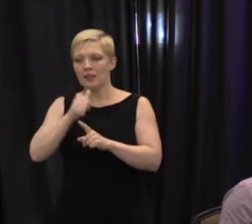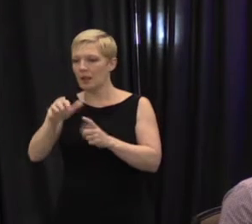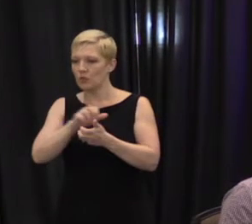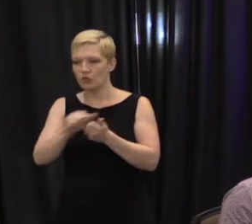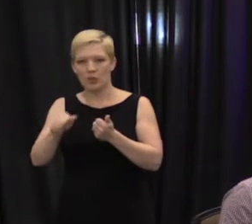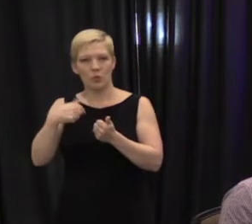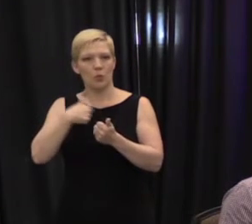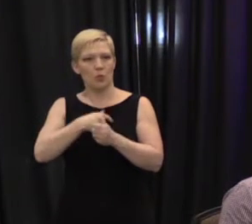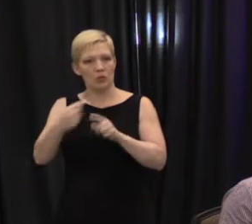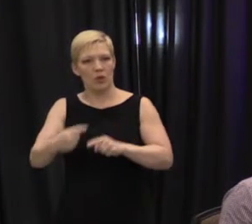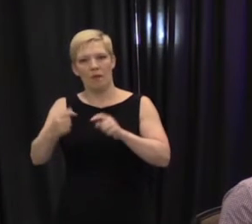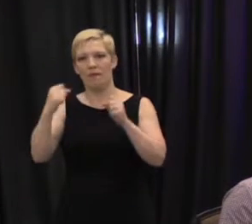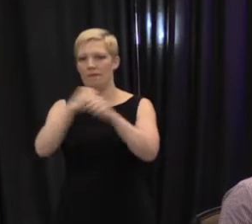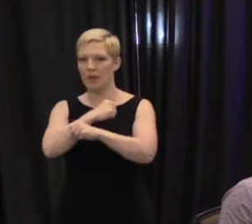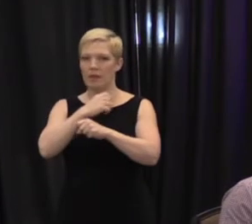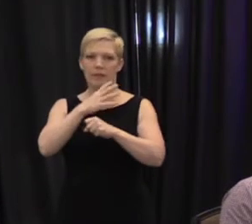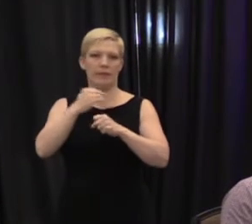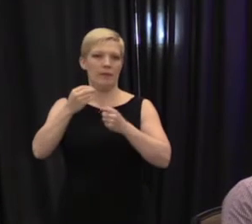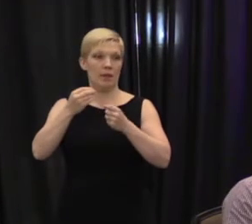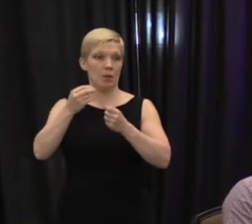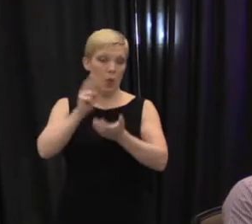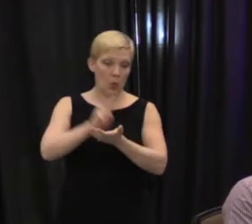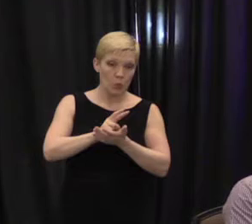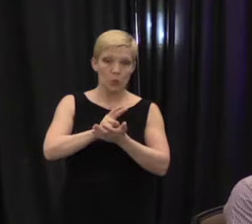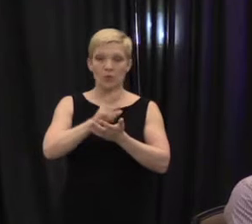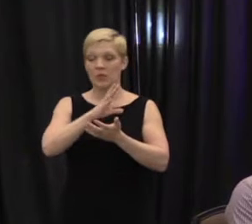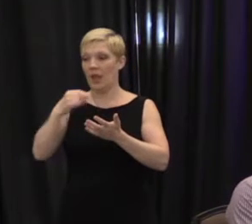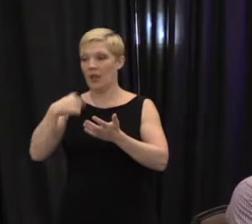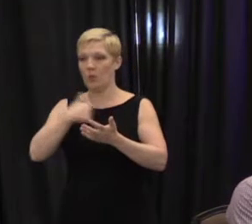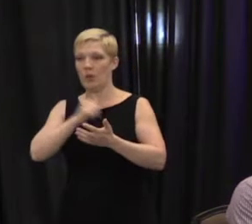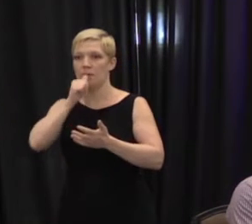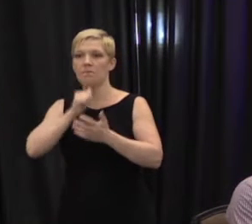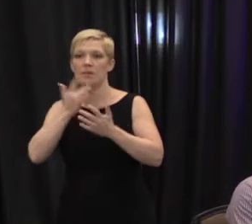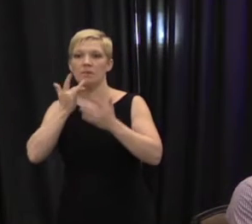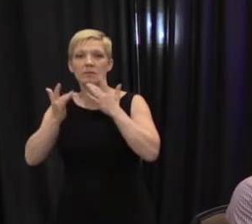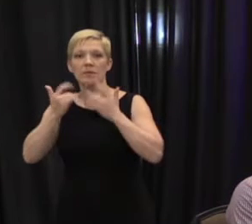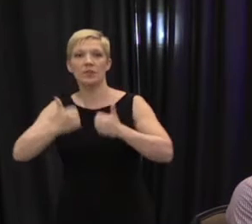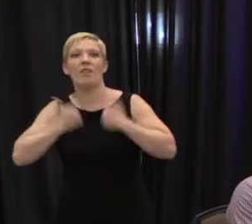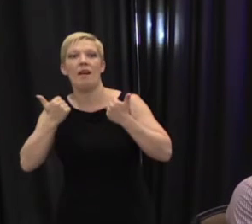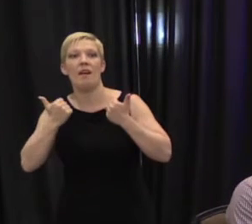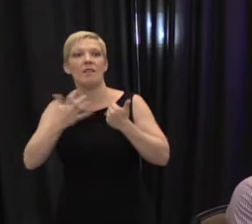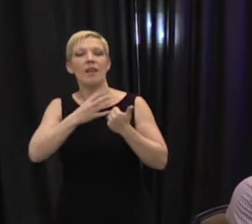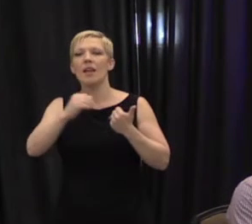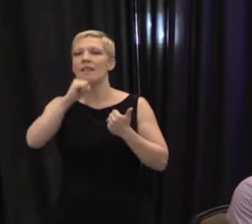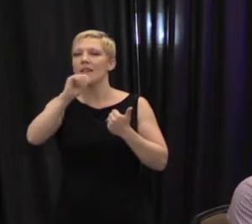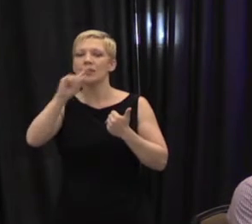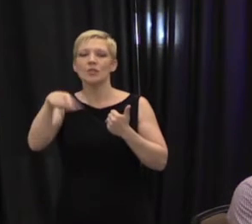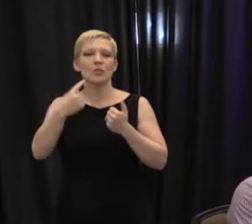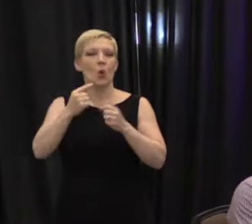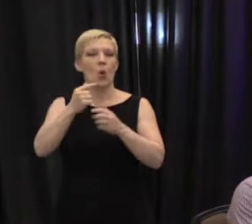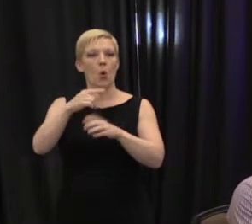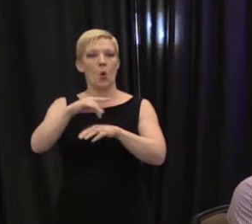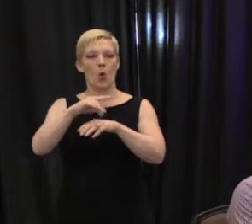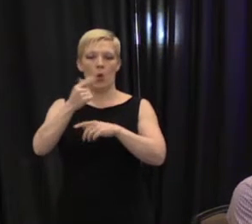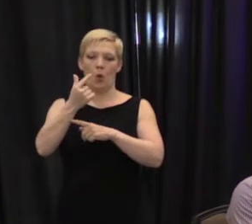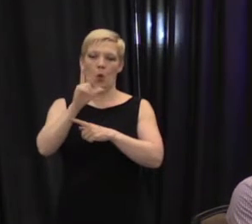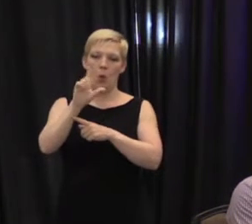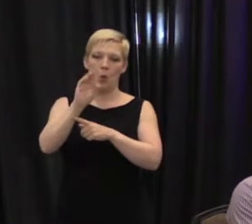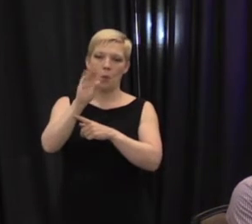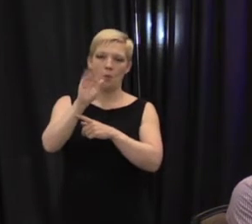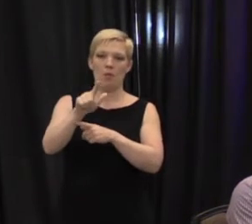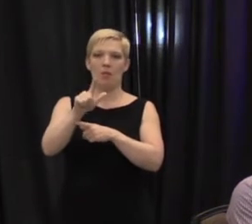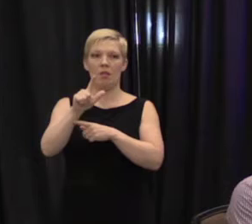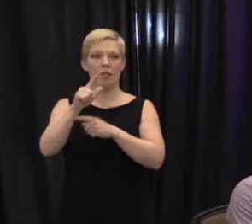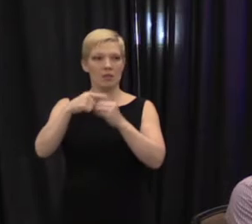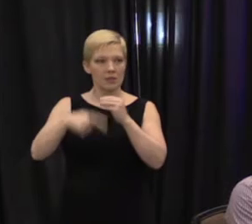and we lose and we survive. And we struggle and we fight and we lose and we survive. And it's not just a global cycle, it's a personal one. And it's how